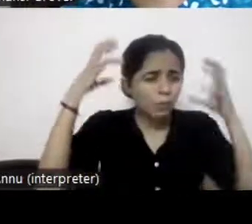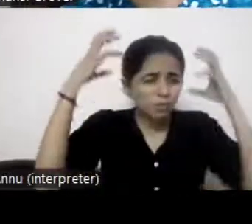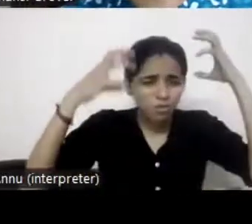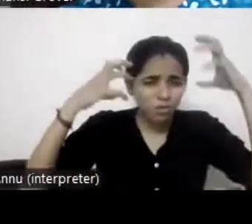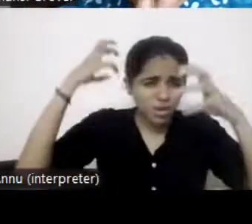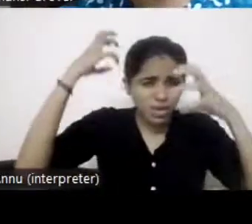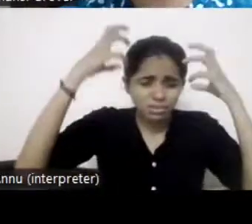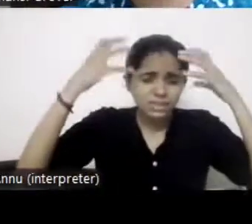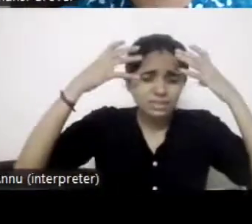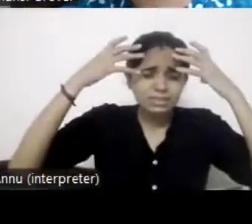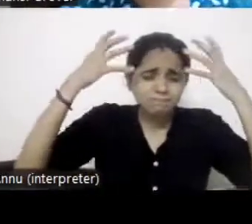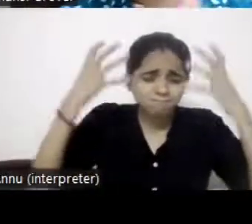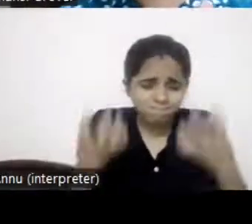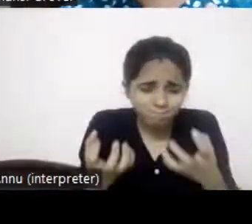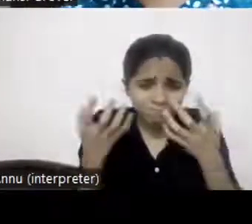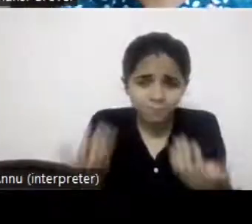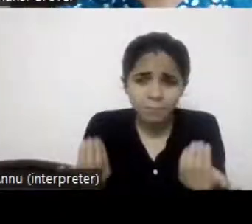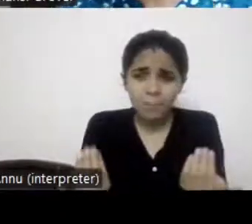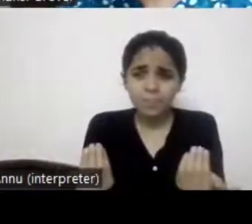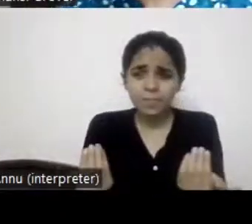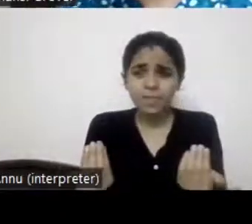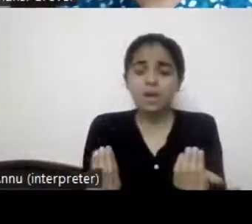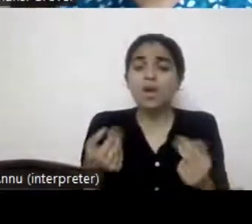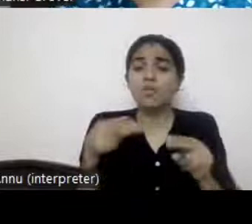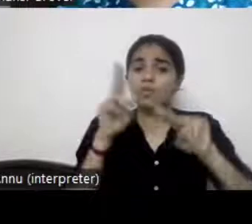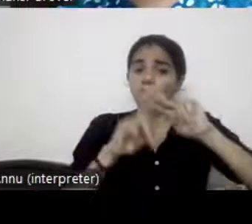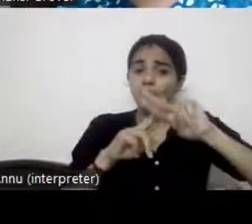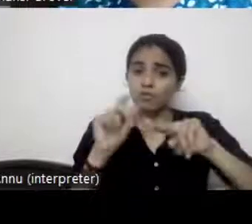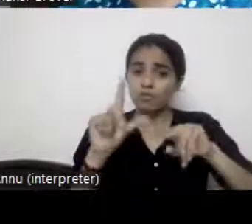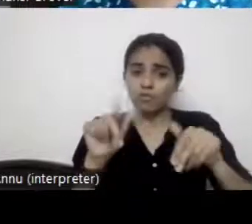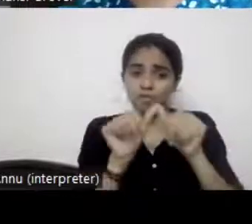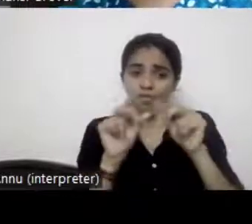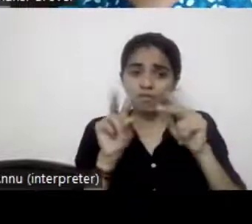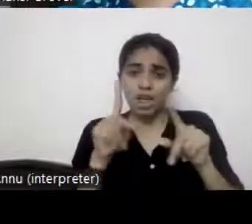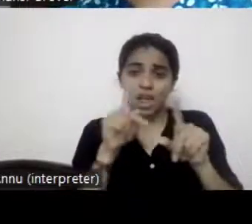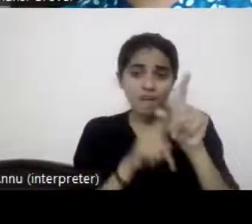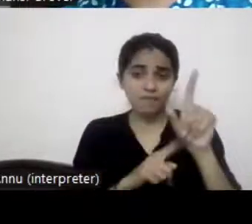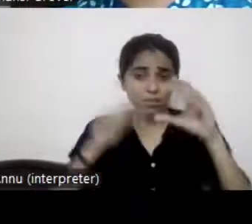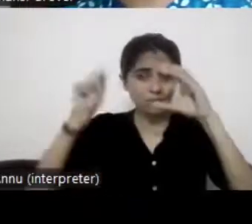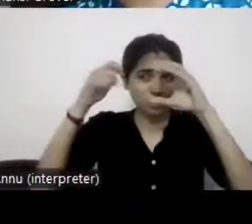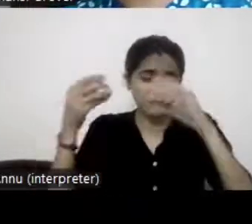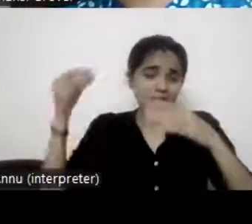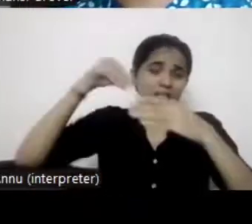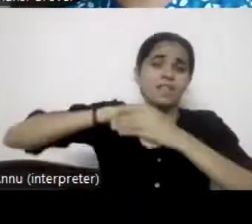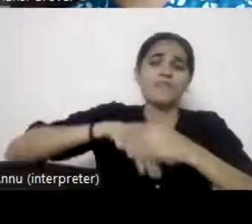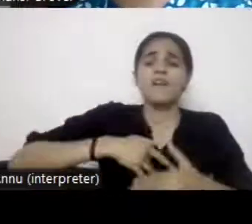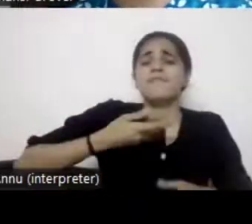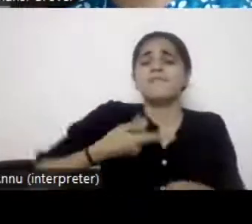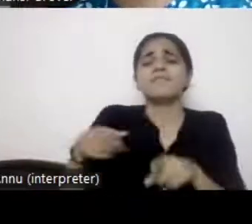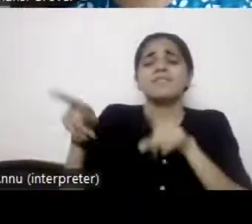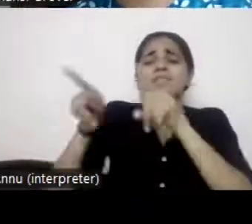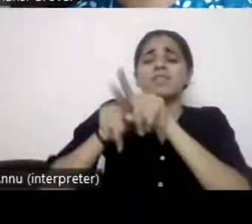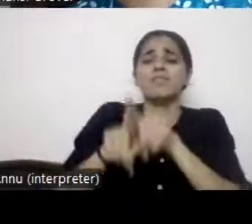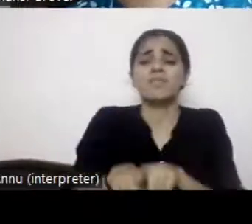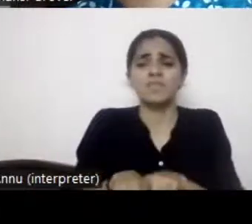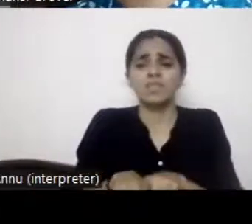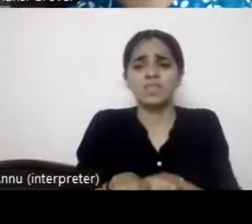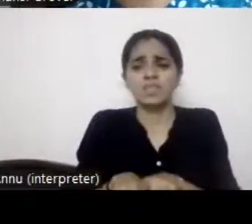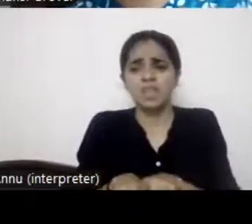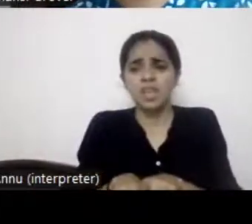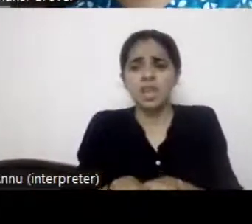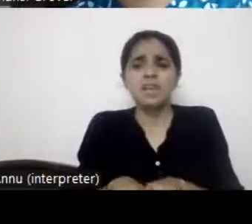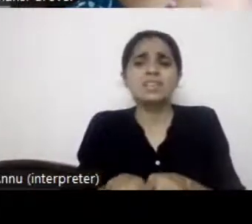communities. And there what Flavie does. So otherwise, the entire film shows that Flavie has been denied any sort of